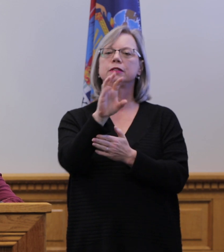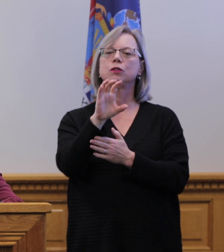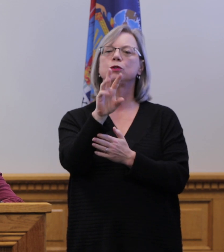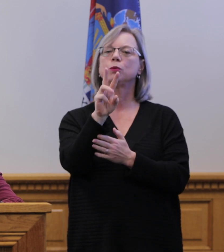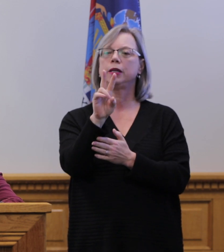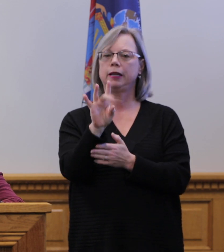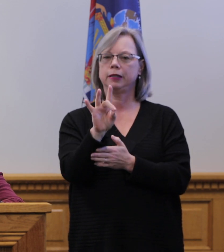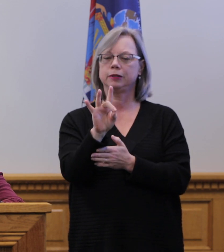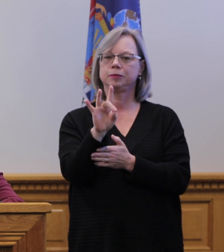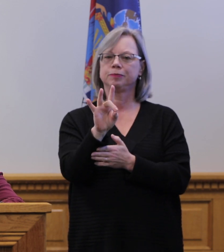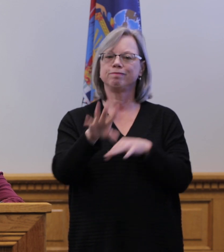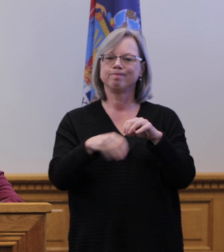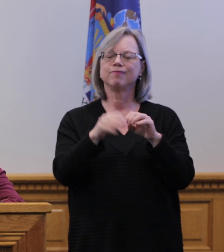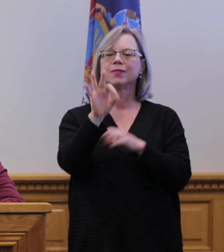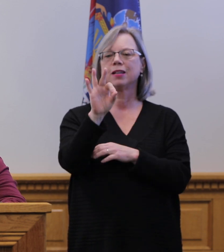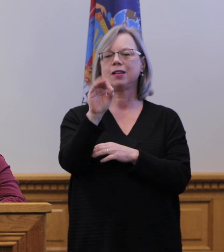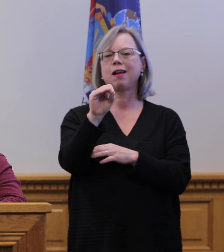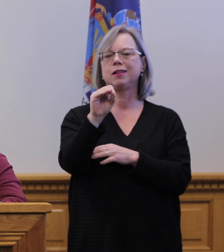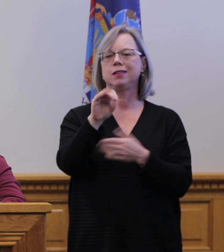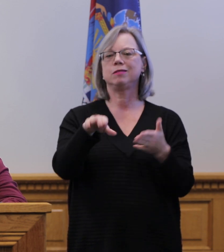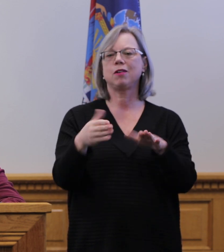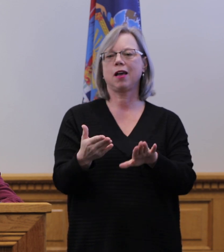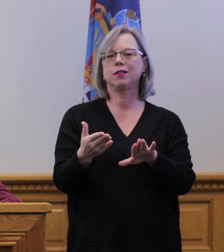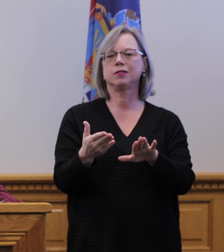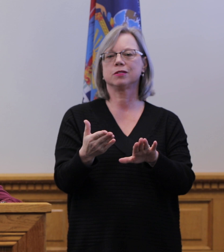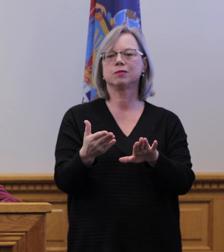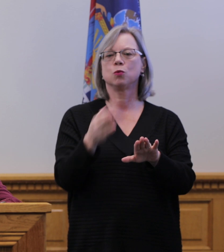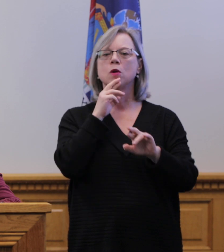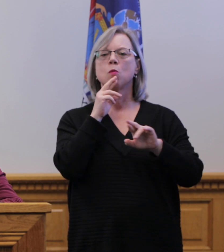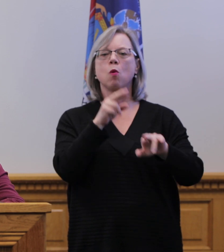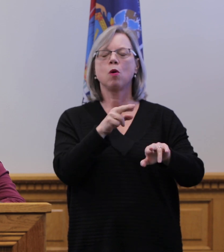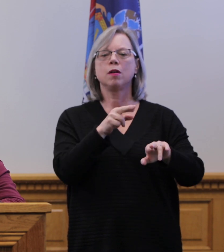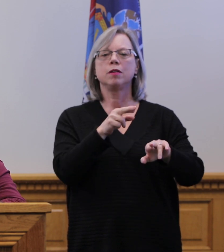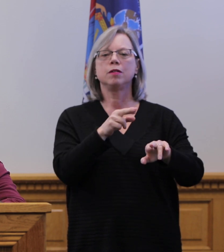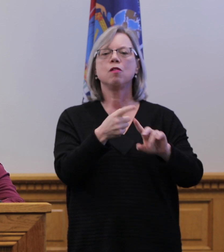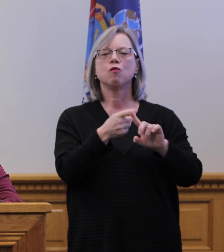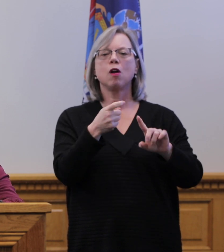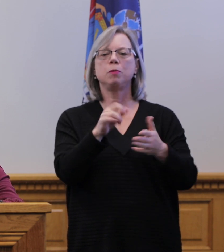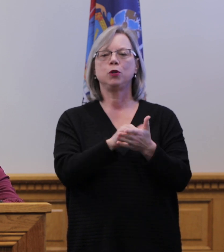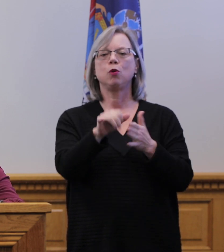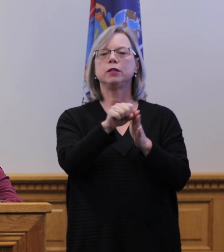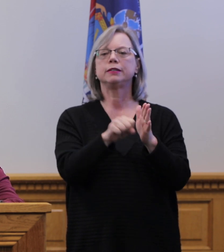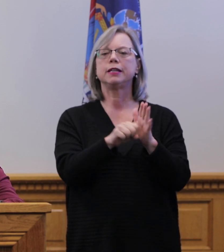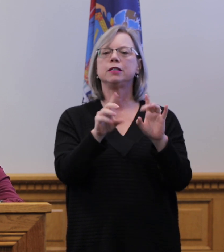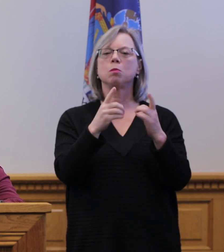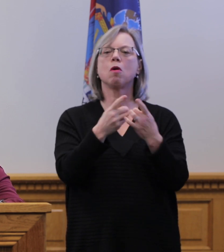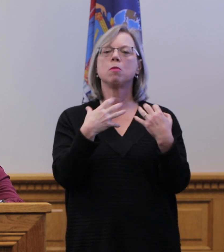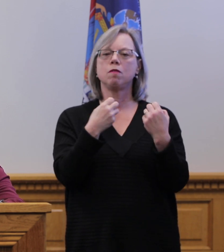7,628. And we have 90 deaths reported due to COVID-19 from the New York State Department of